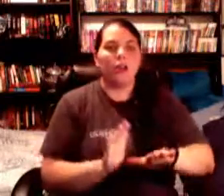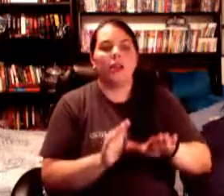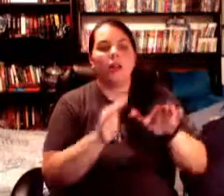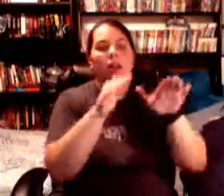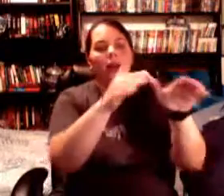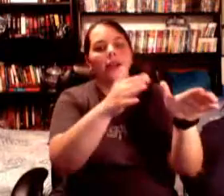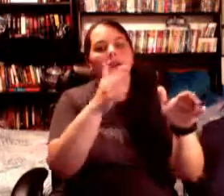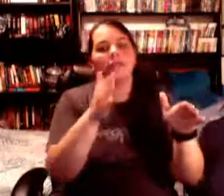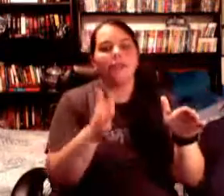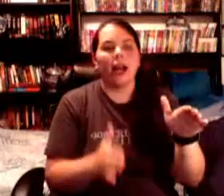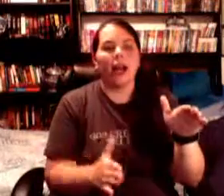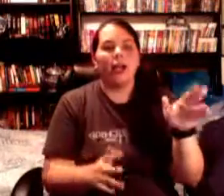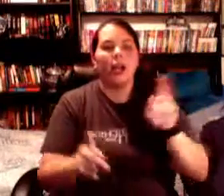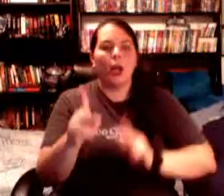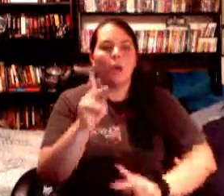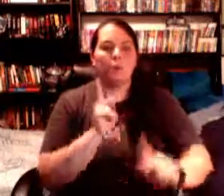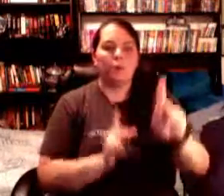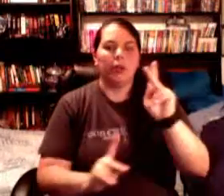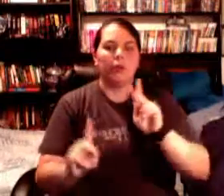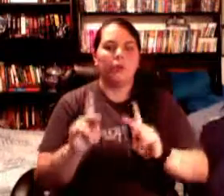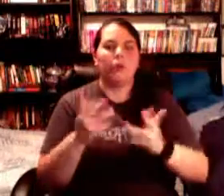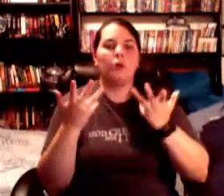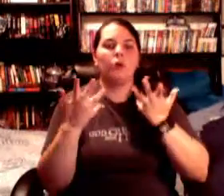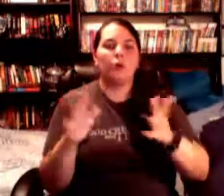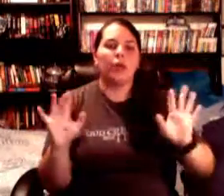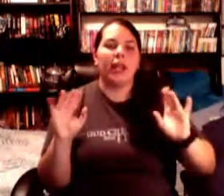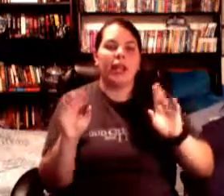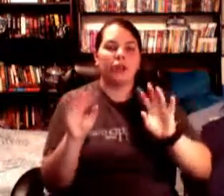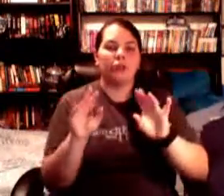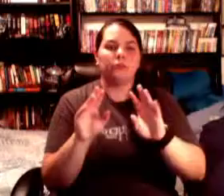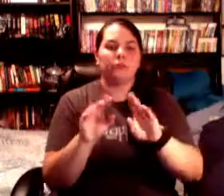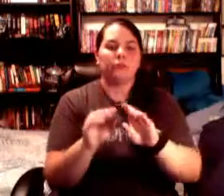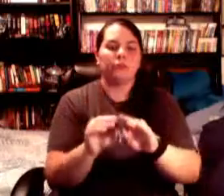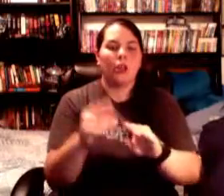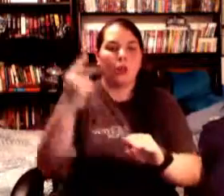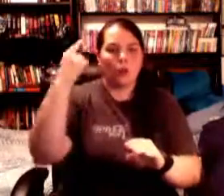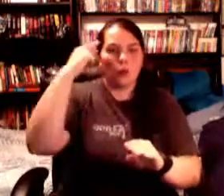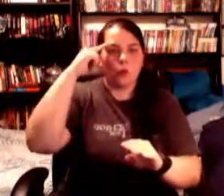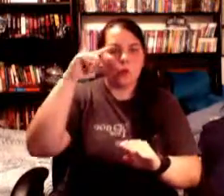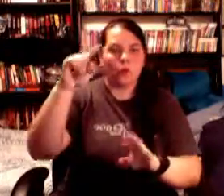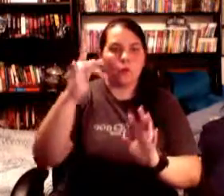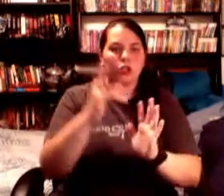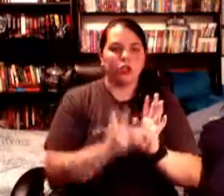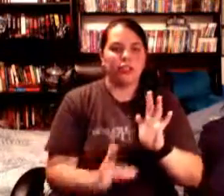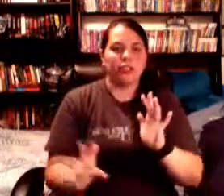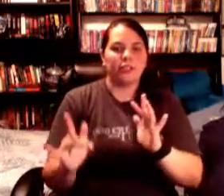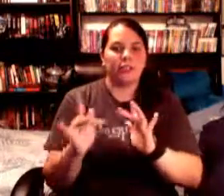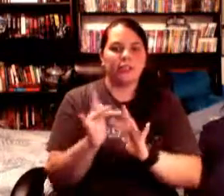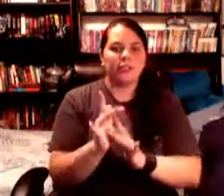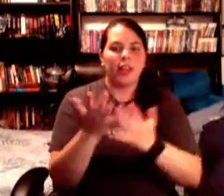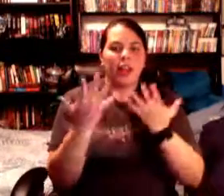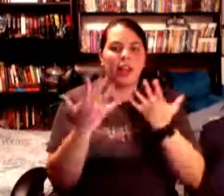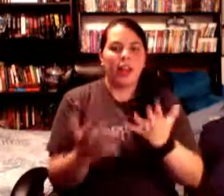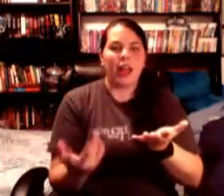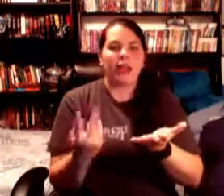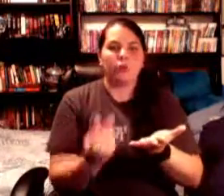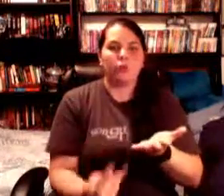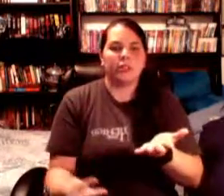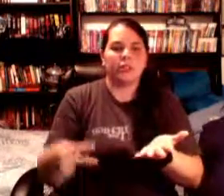on a hillside, people were gathered, for Jesus had